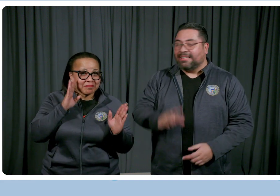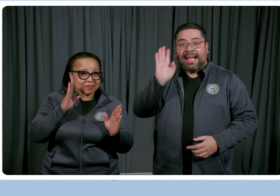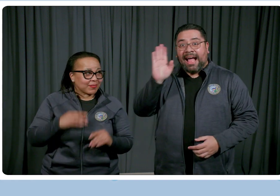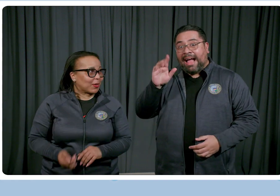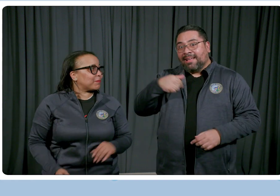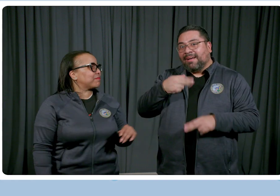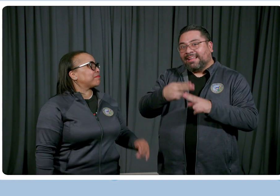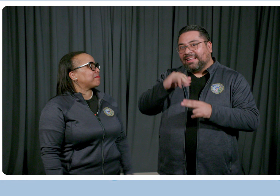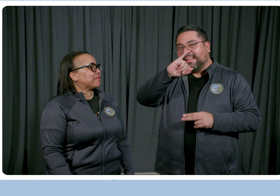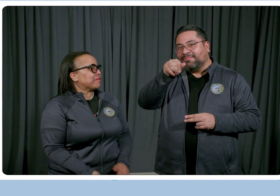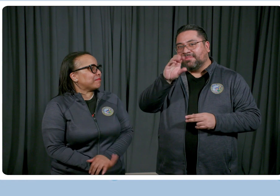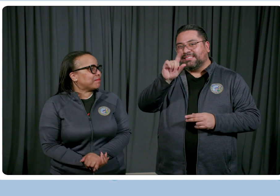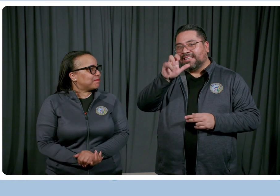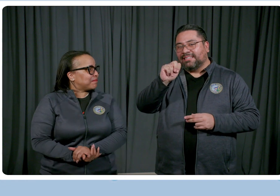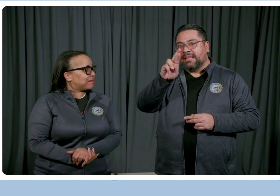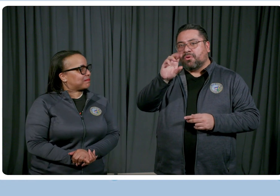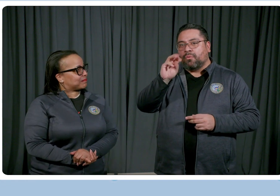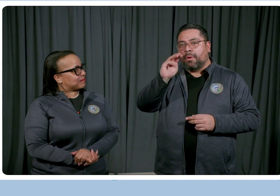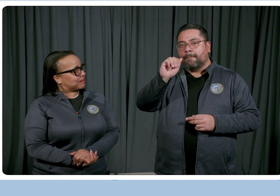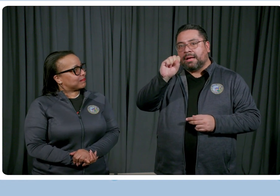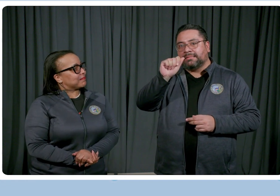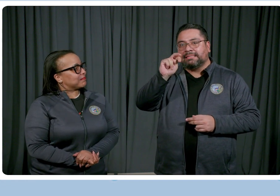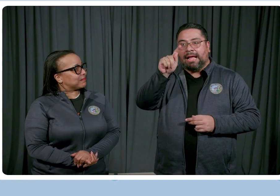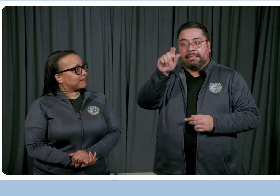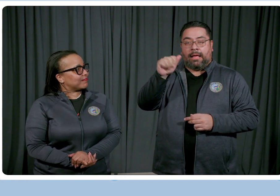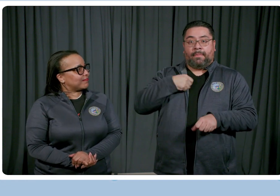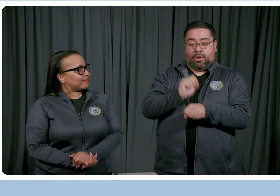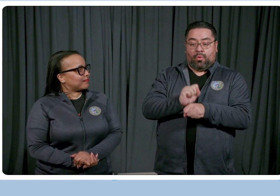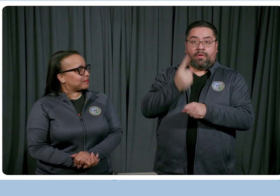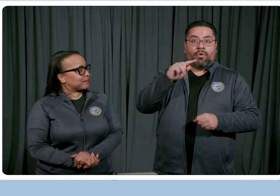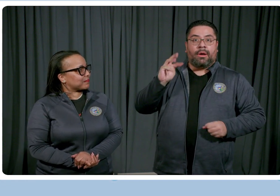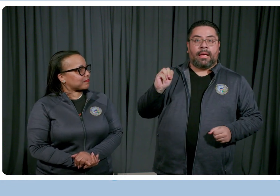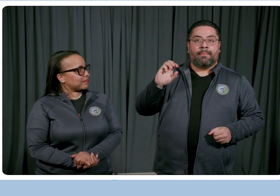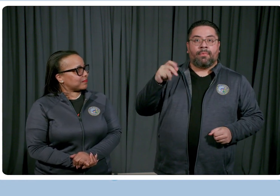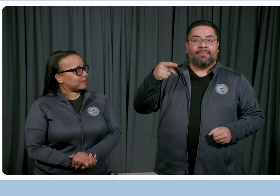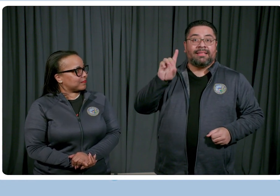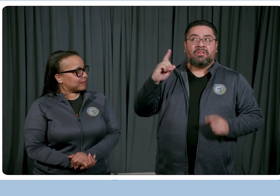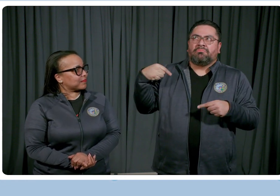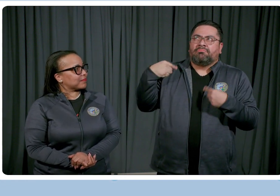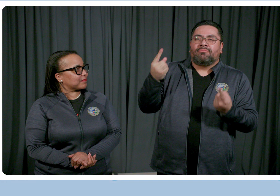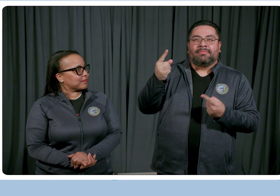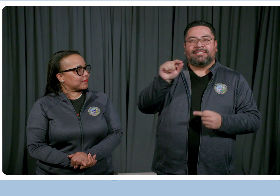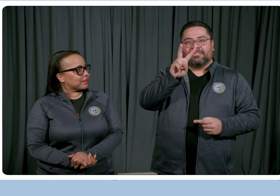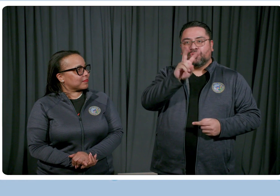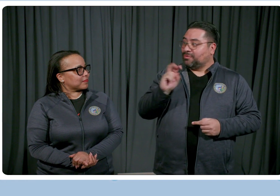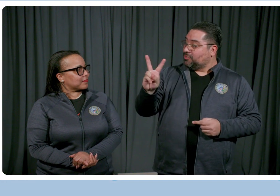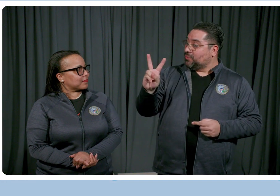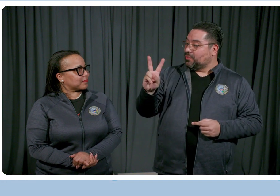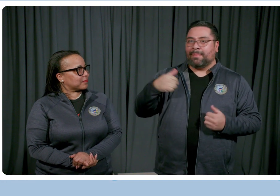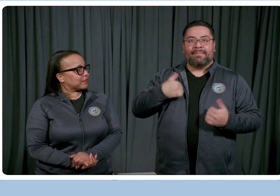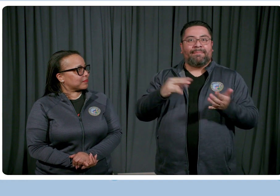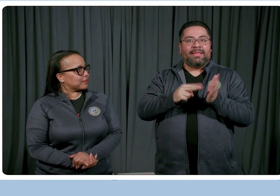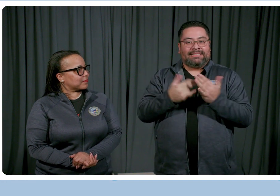Hi, my name is Jocelyn Romasanta, and I have been working for the Mayor's Office for People with Disabilities since 2002.